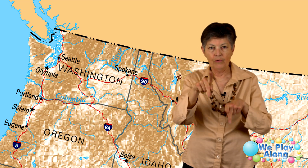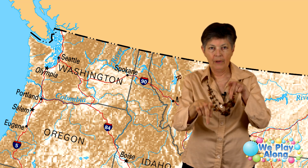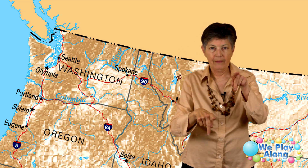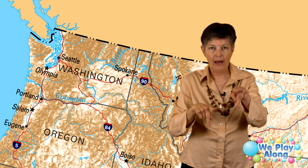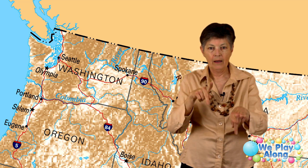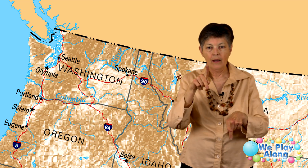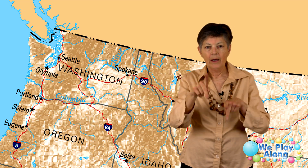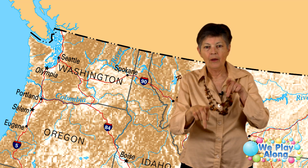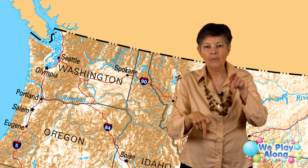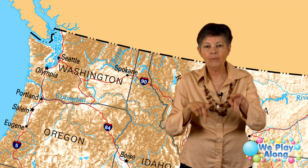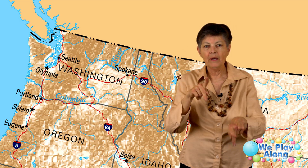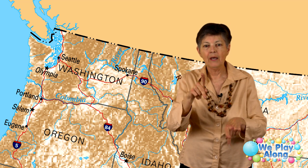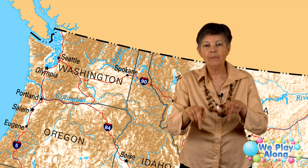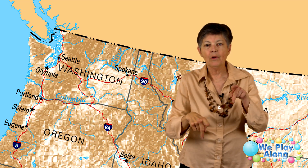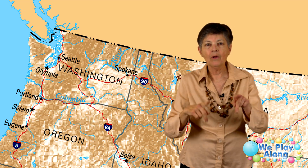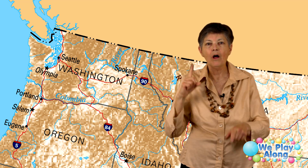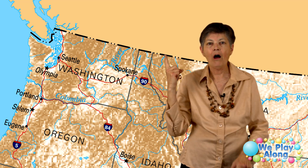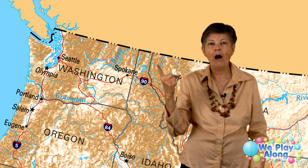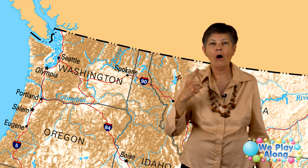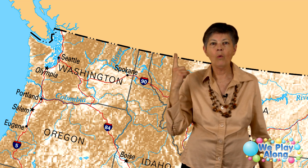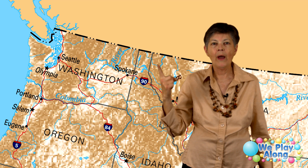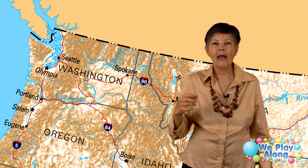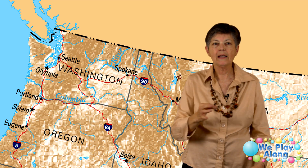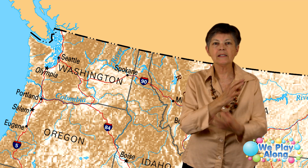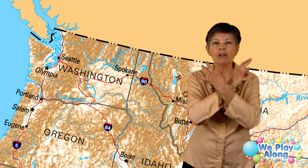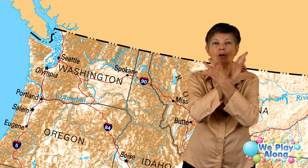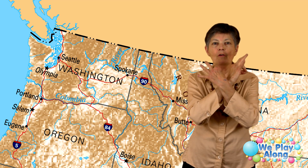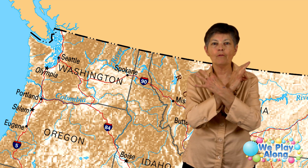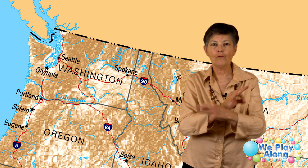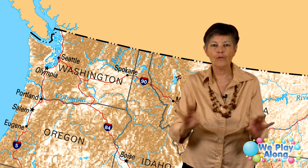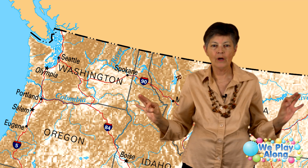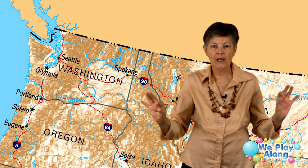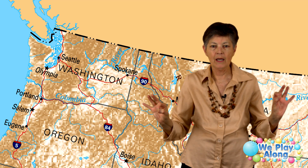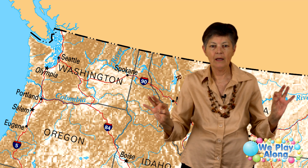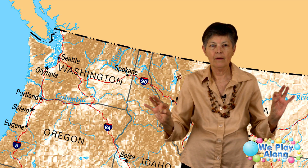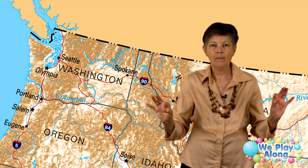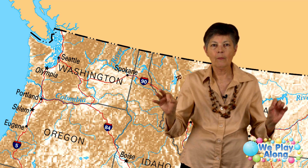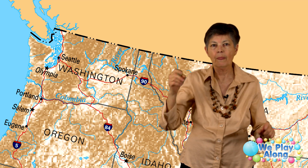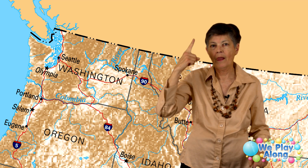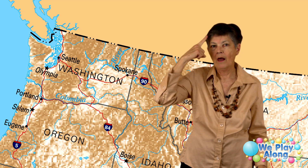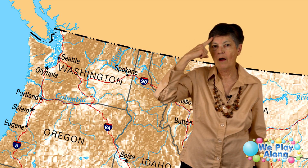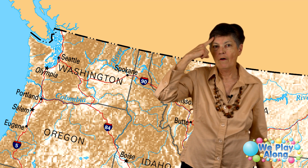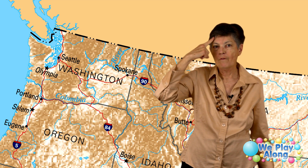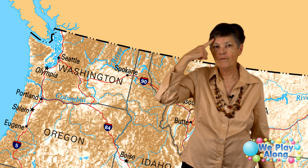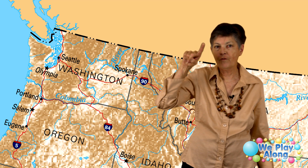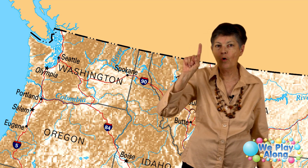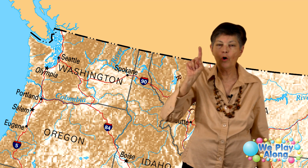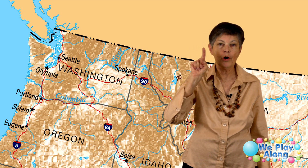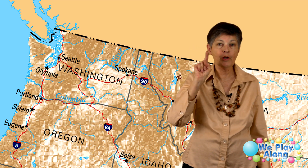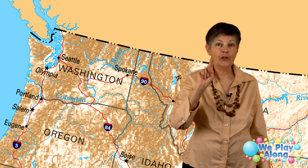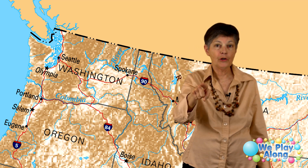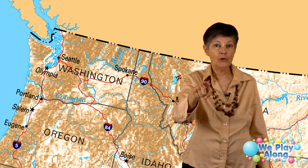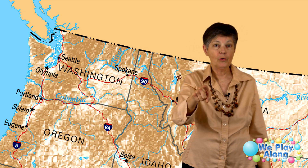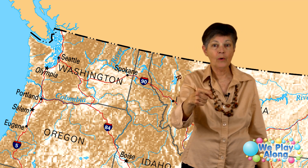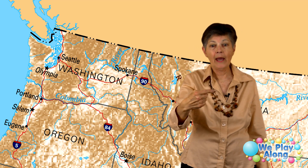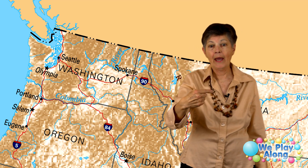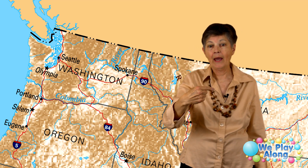like that. People always free for you